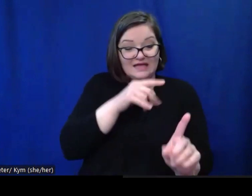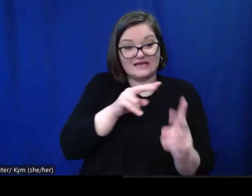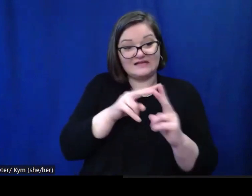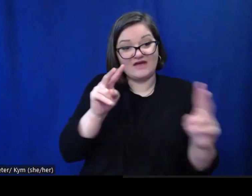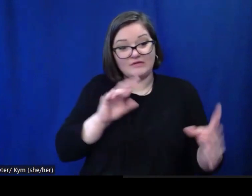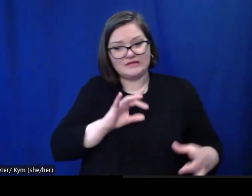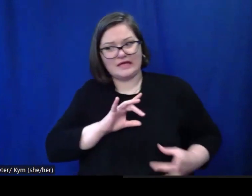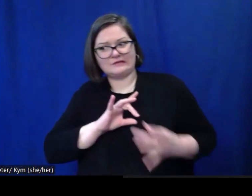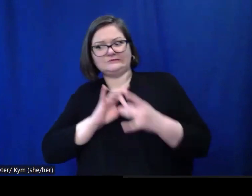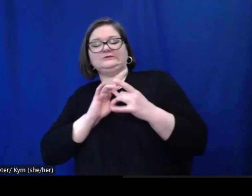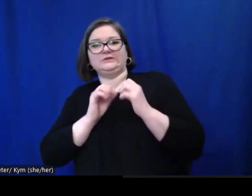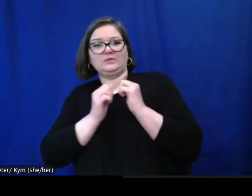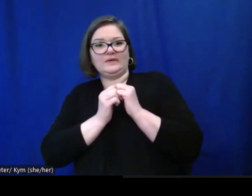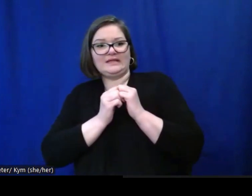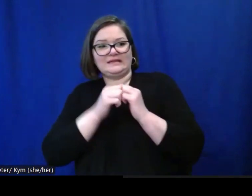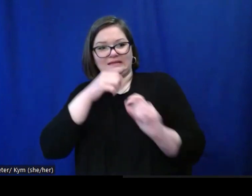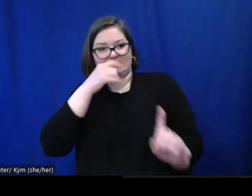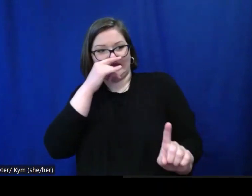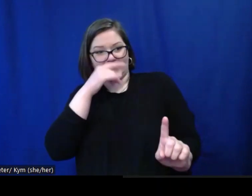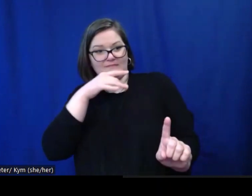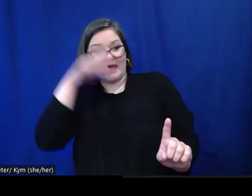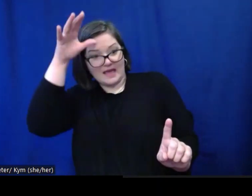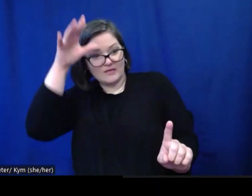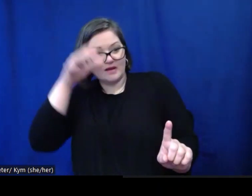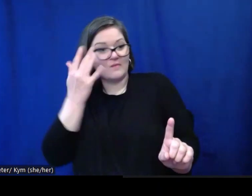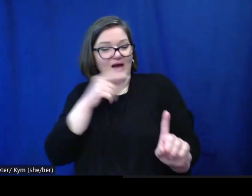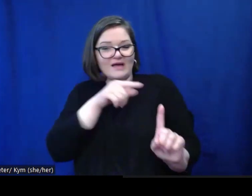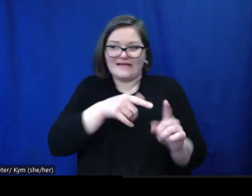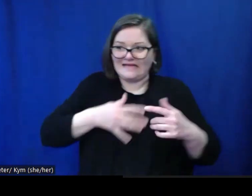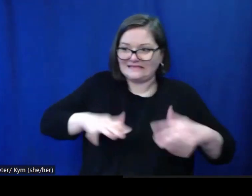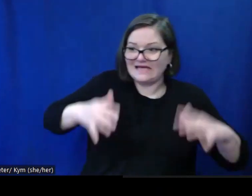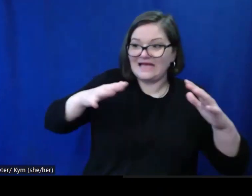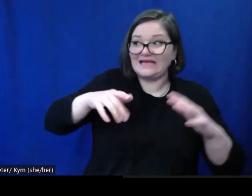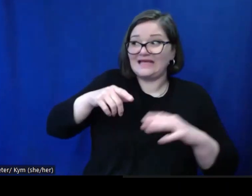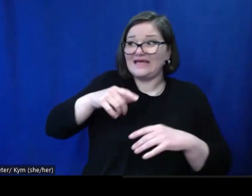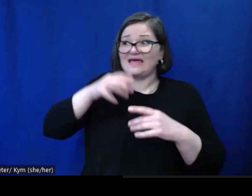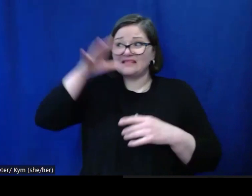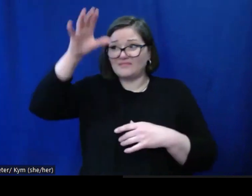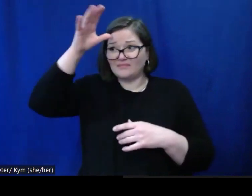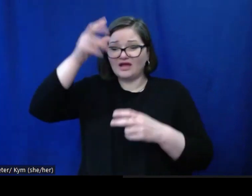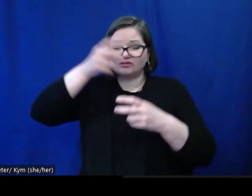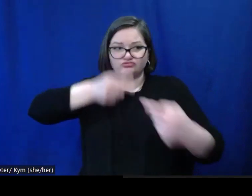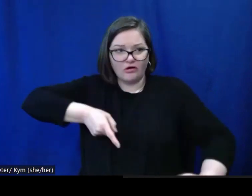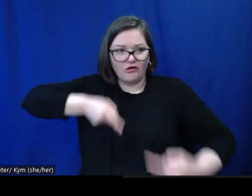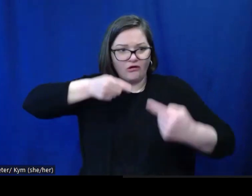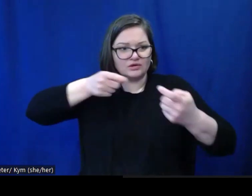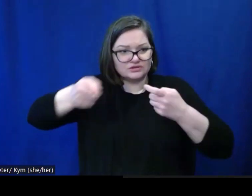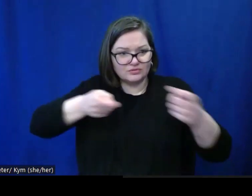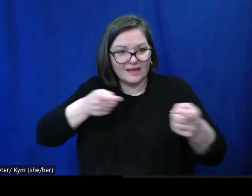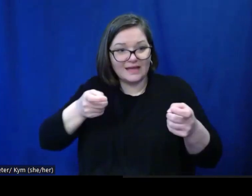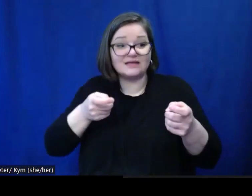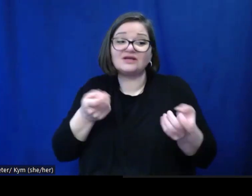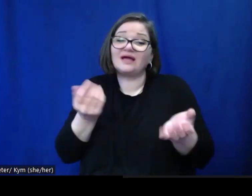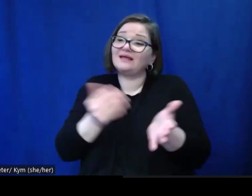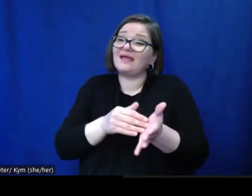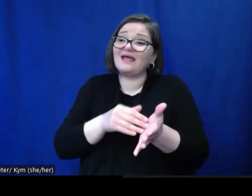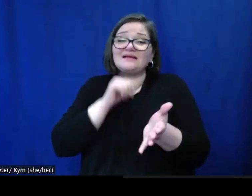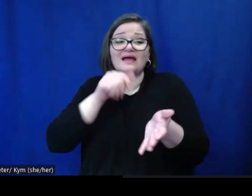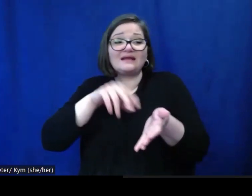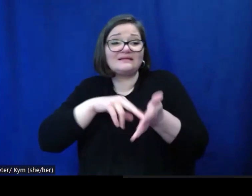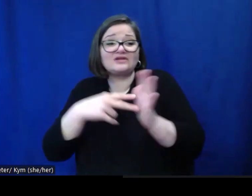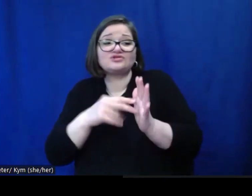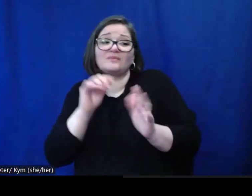they're super anxious, and that parent has a hard time managing that, again, unintentionally, they can be rejecting